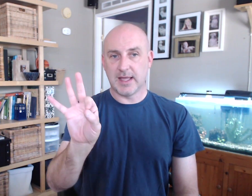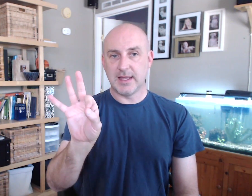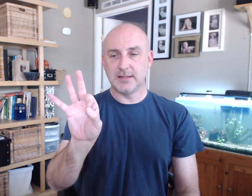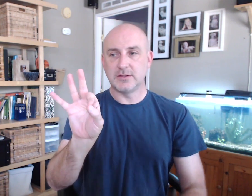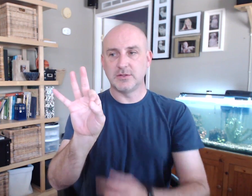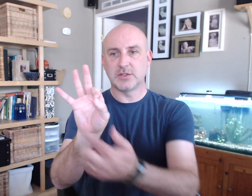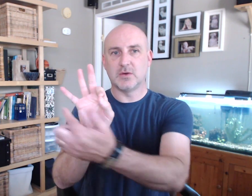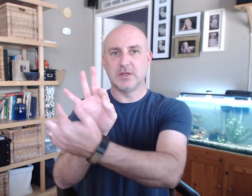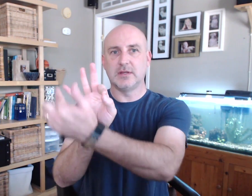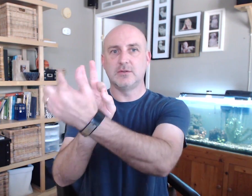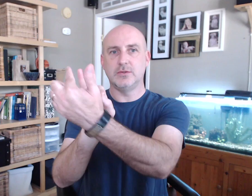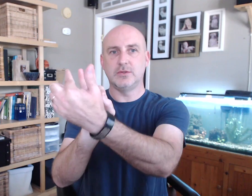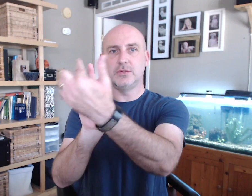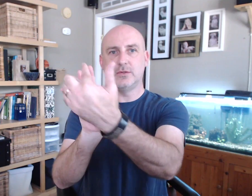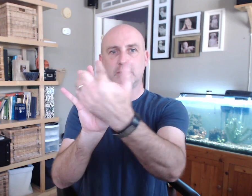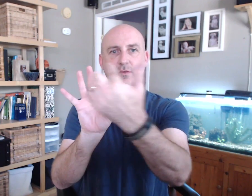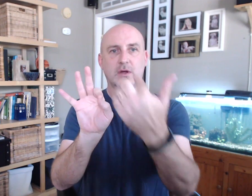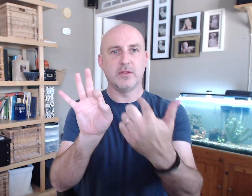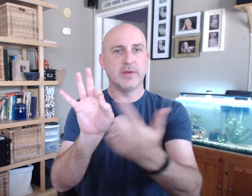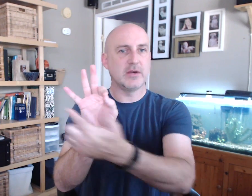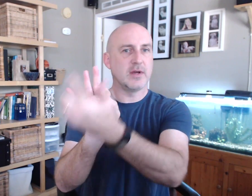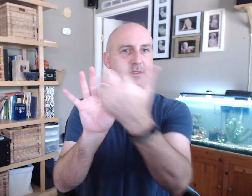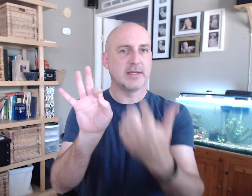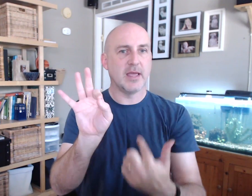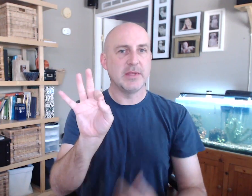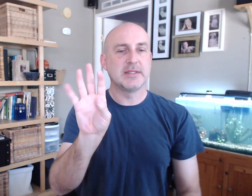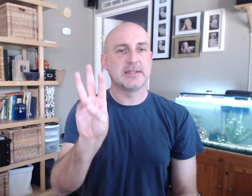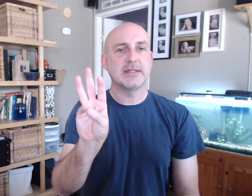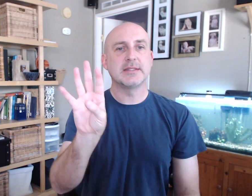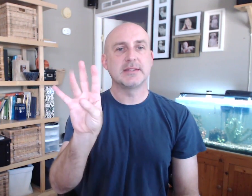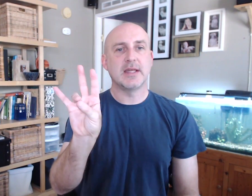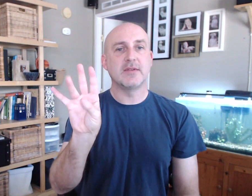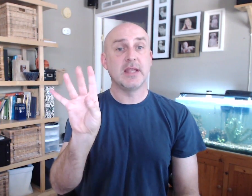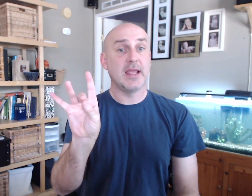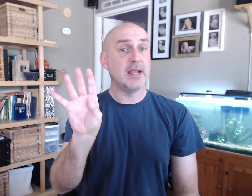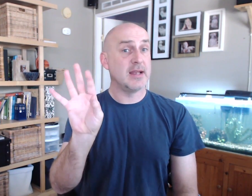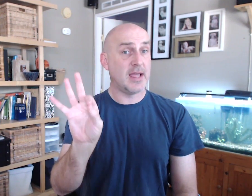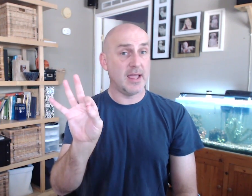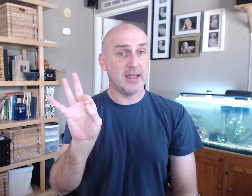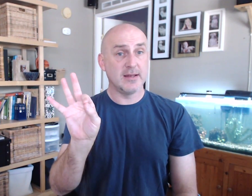9. So you're just going all the way across the gamut. 6, 7, 8, 9,